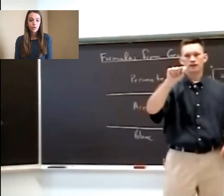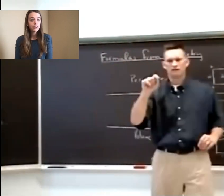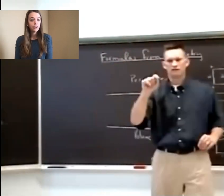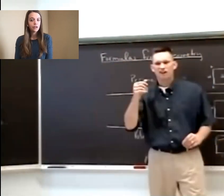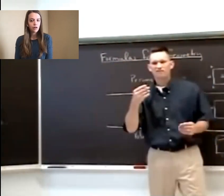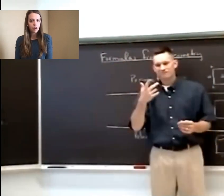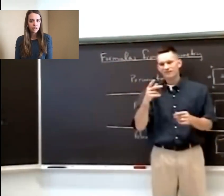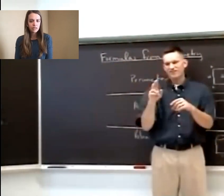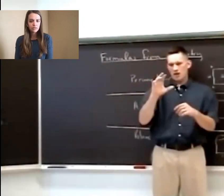Okay, good. Carpet.